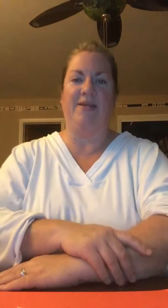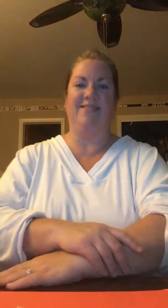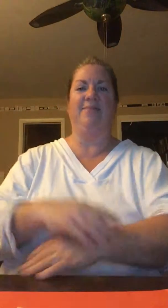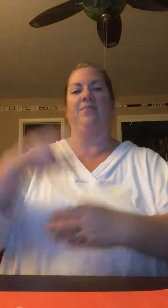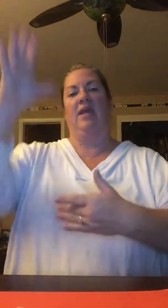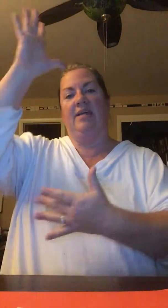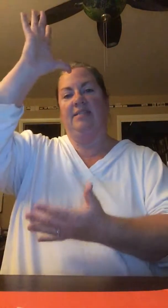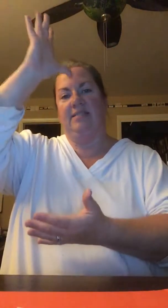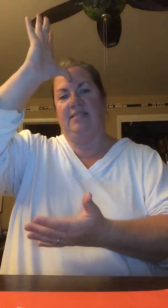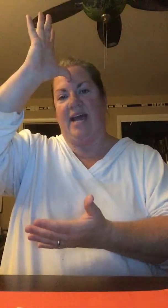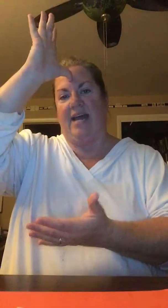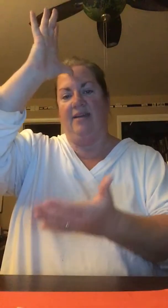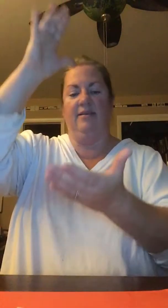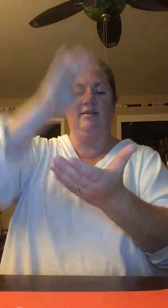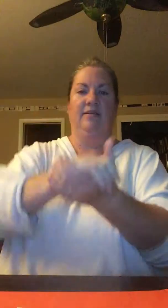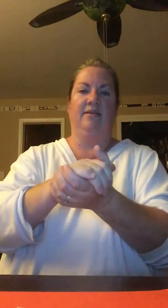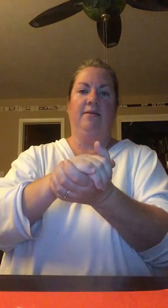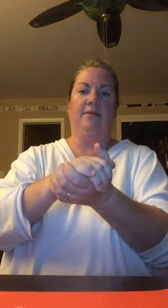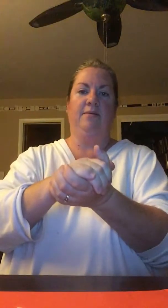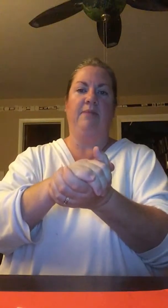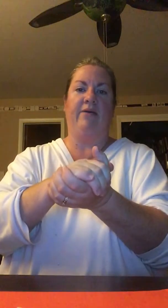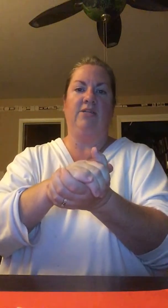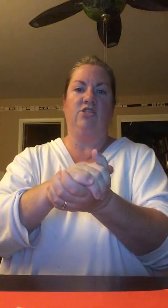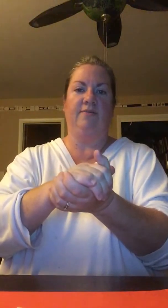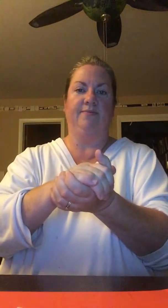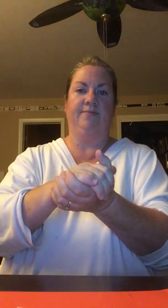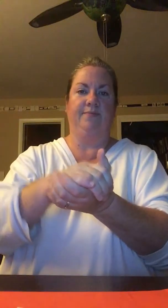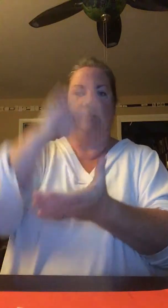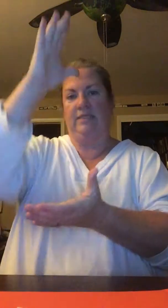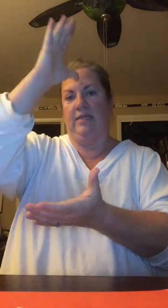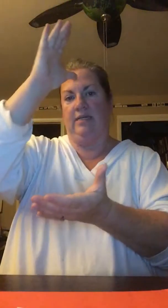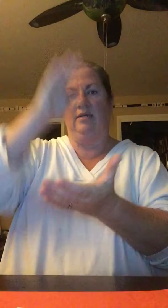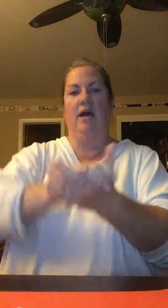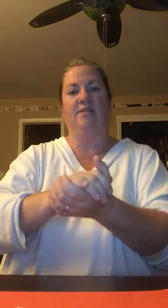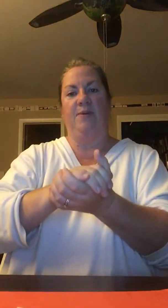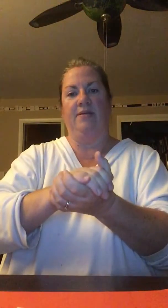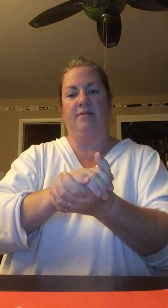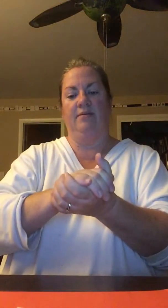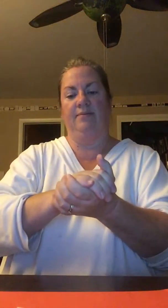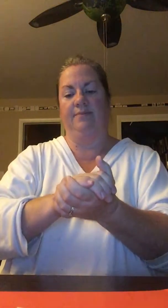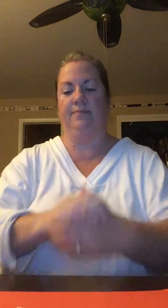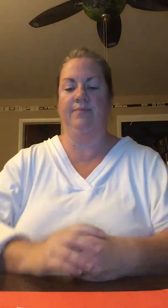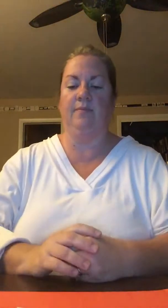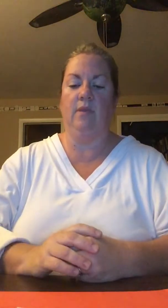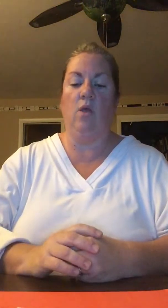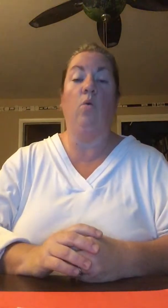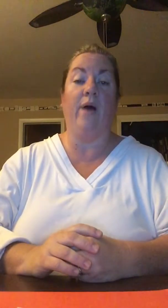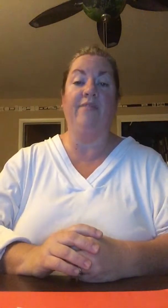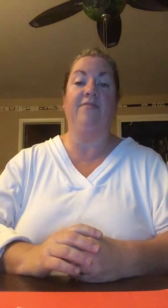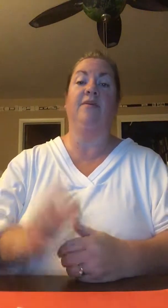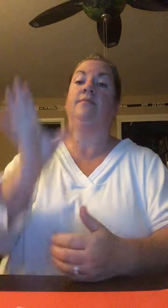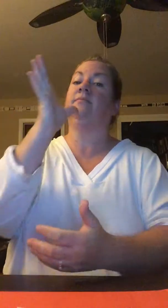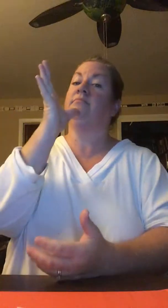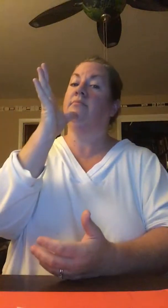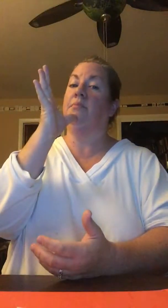Husband, dad, marriage. Husband. Wife,